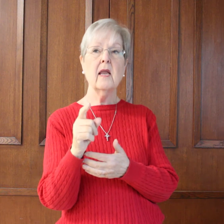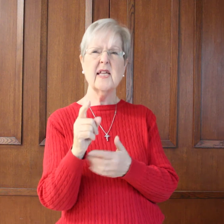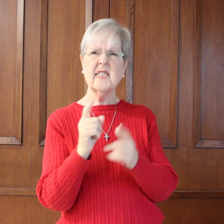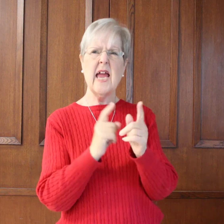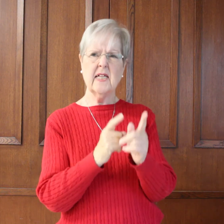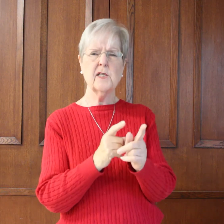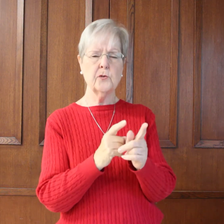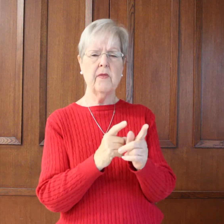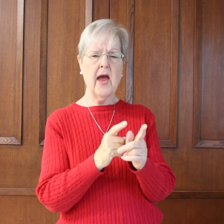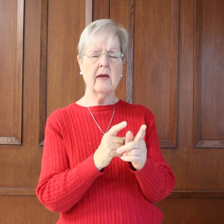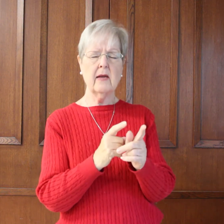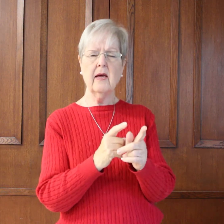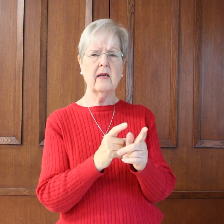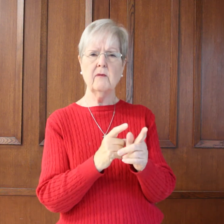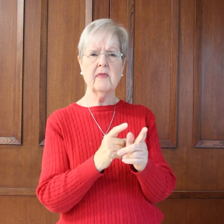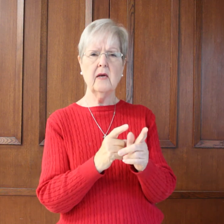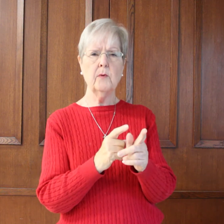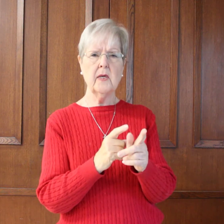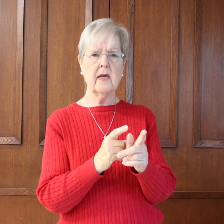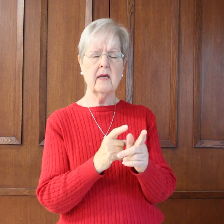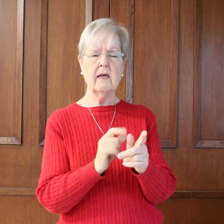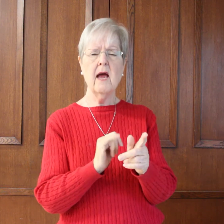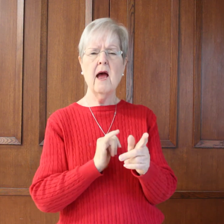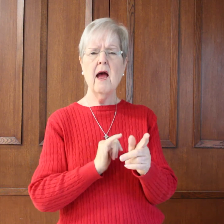Let's answer that. I don't think we did.